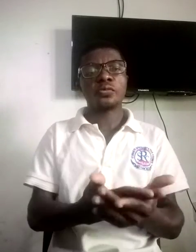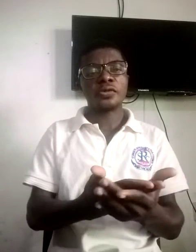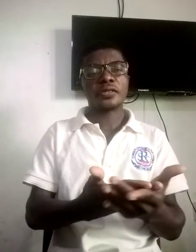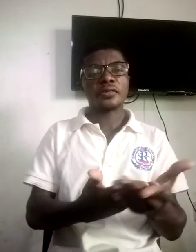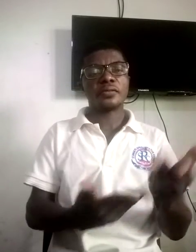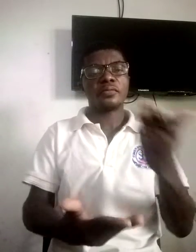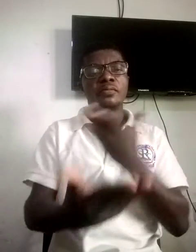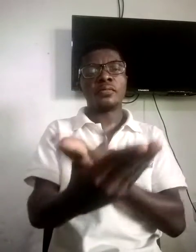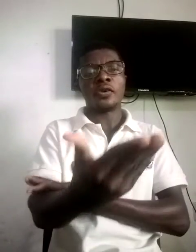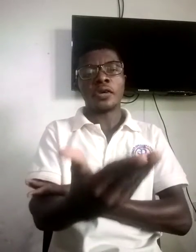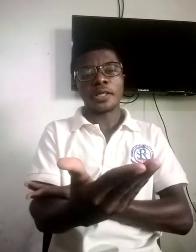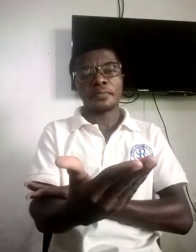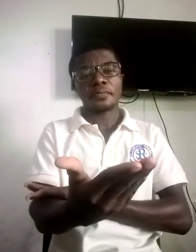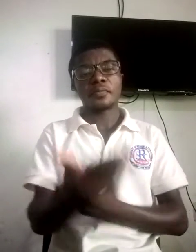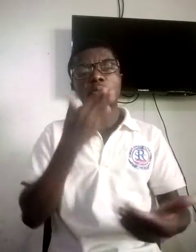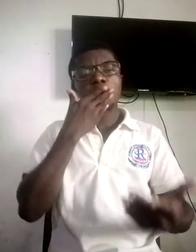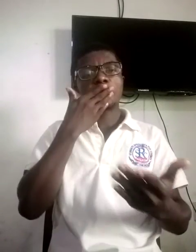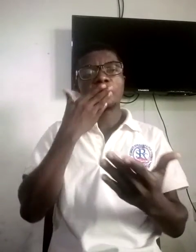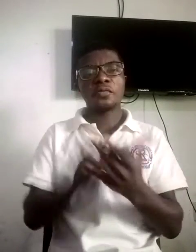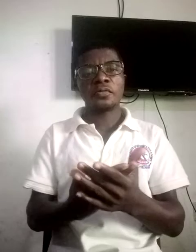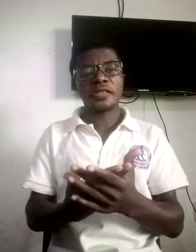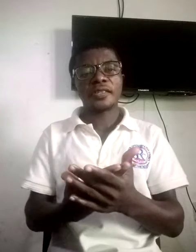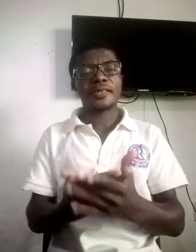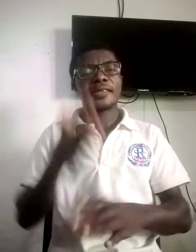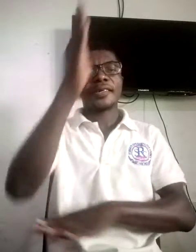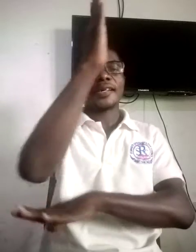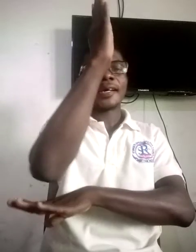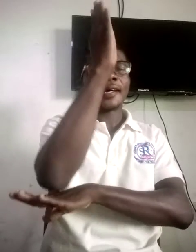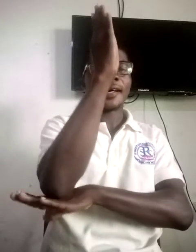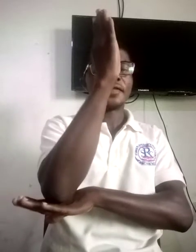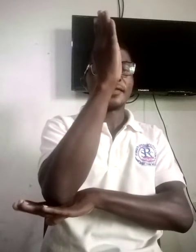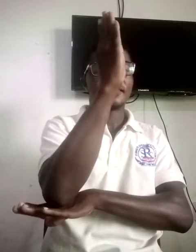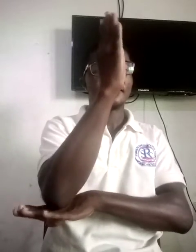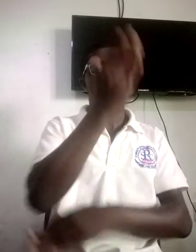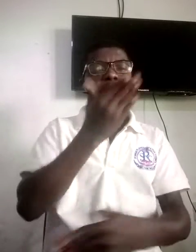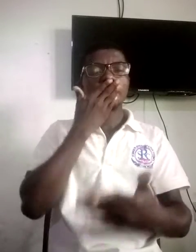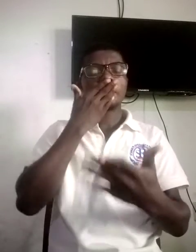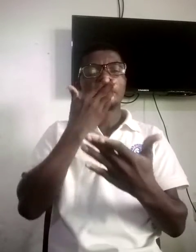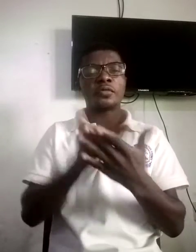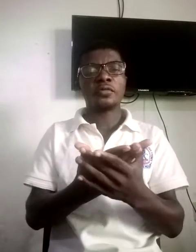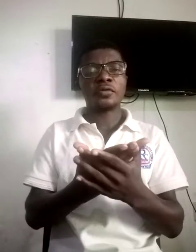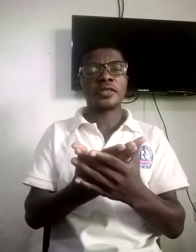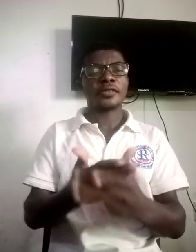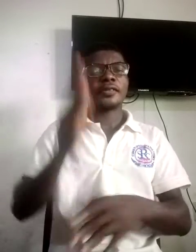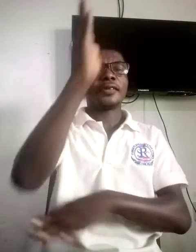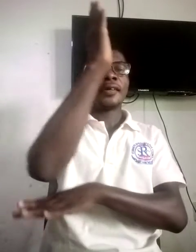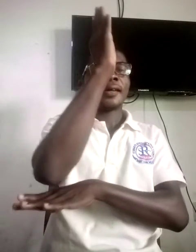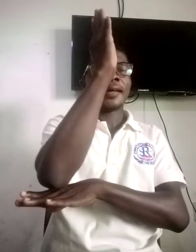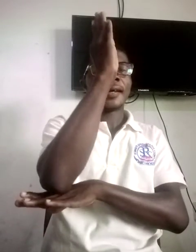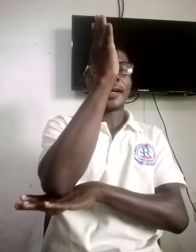Good morning. Good afternoon. Good